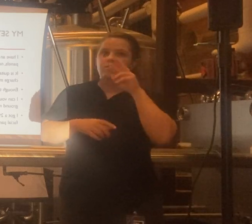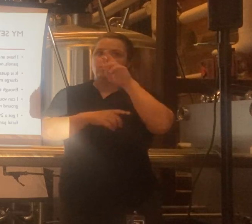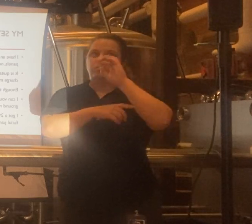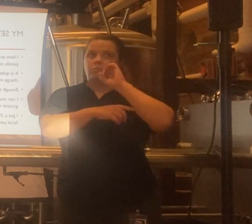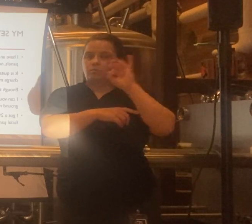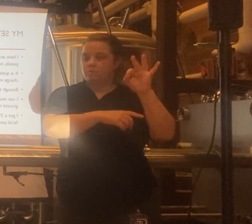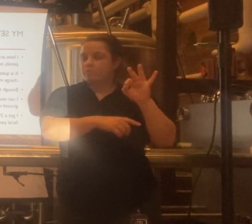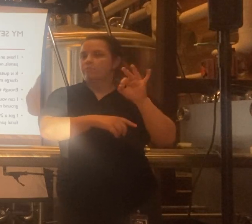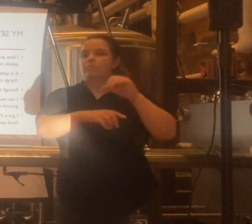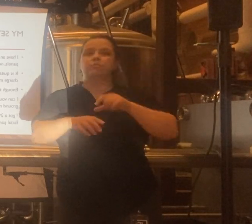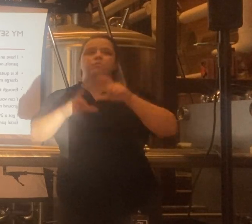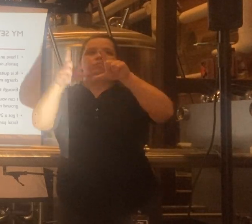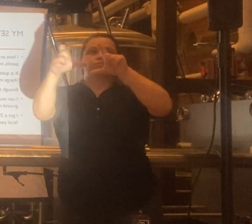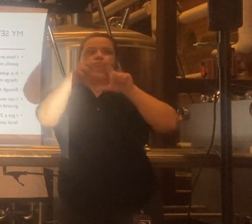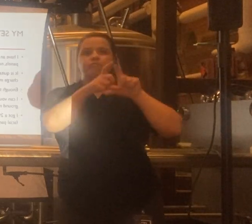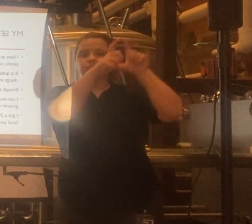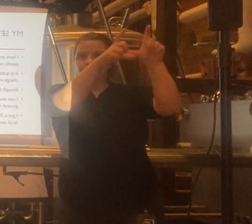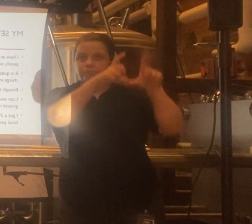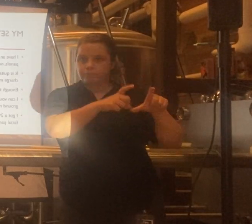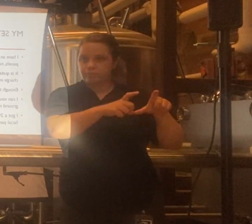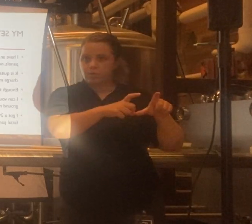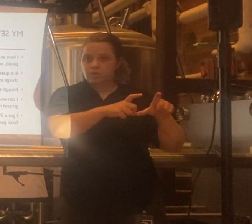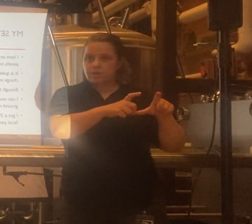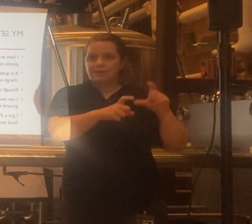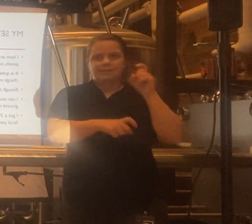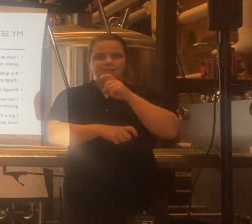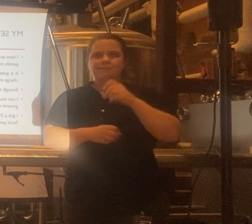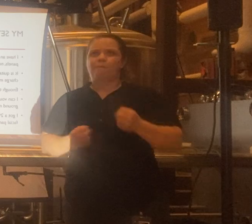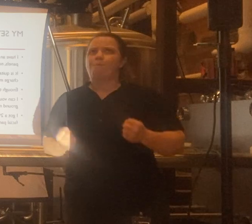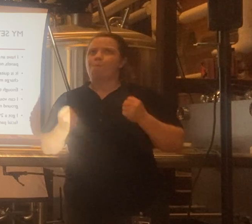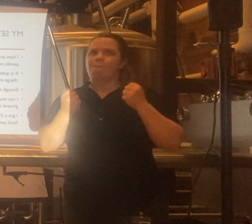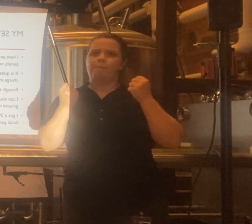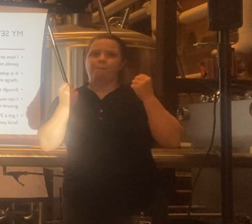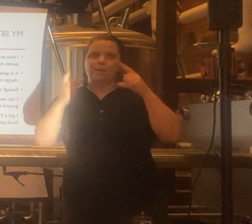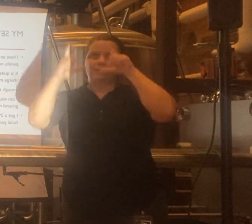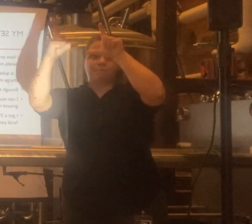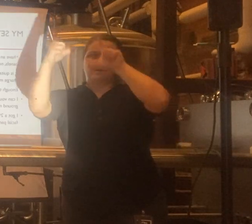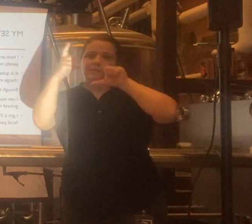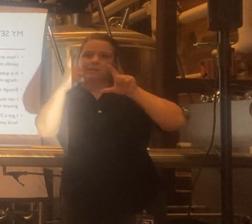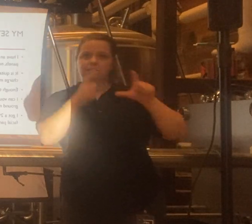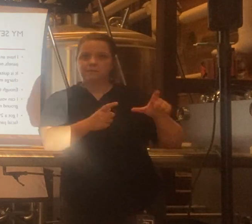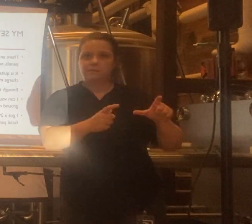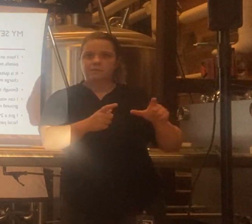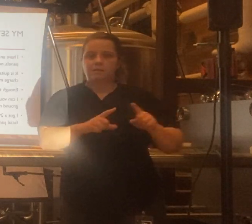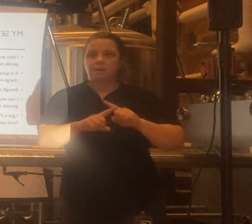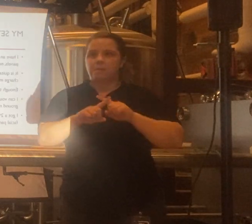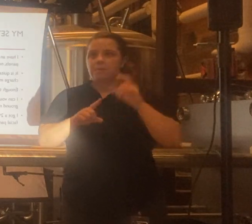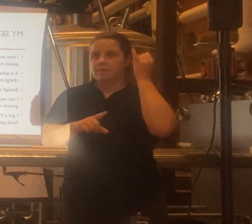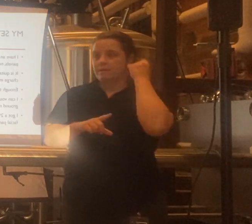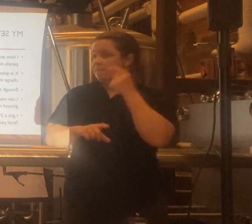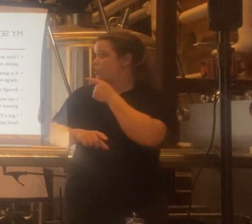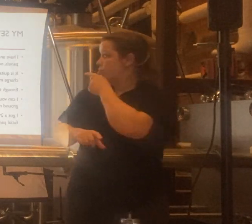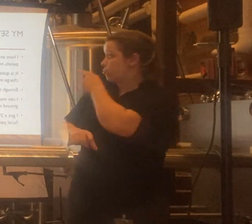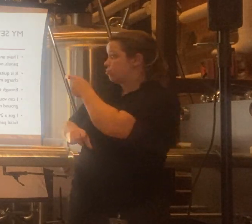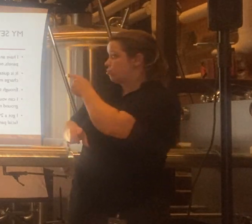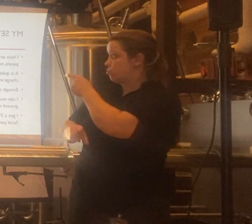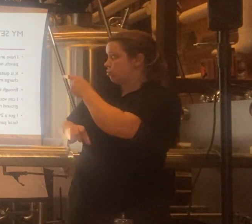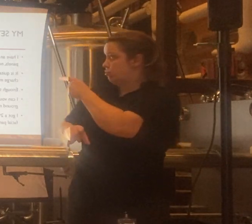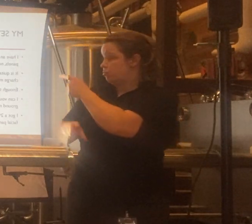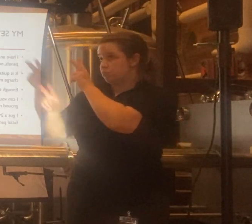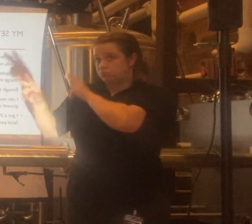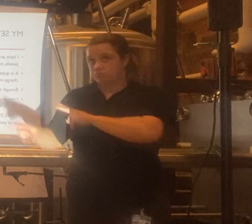roof? Because they're not optimally angled, they don't move, the sun moves, and so you just need a lot more panels. But these are highly